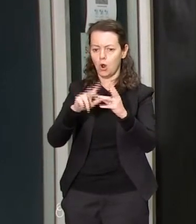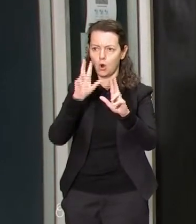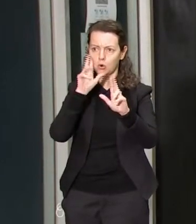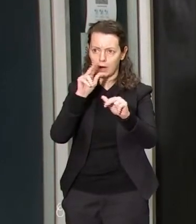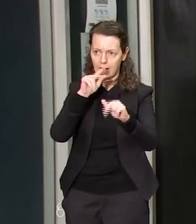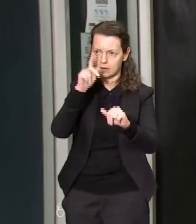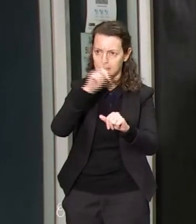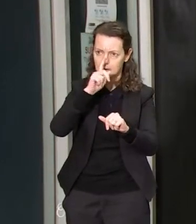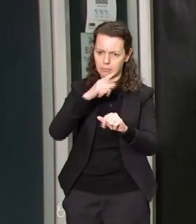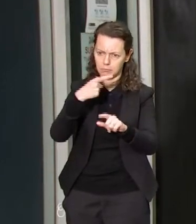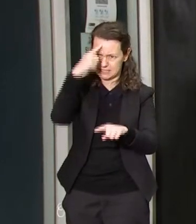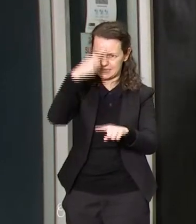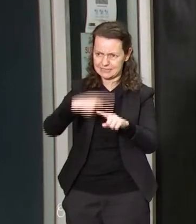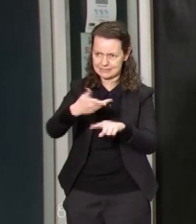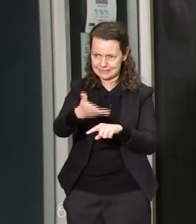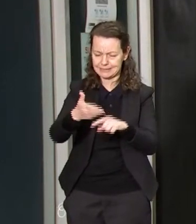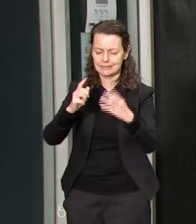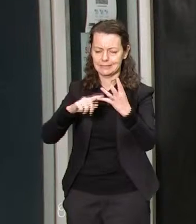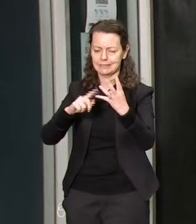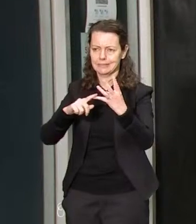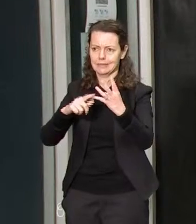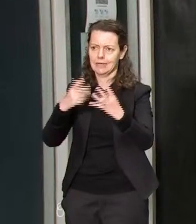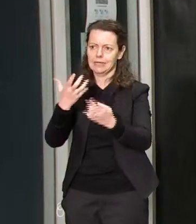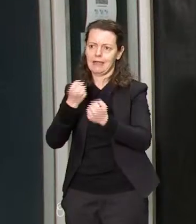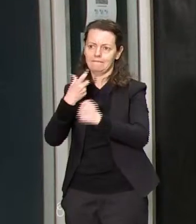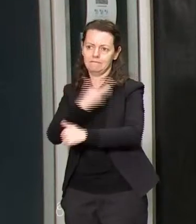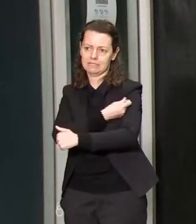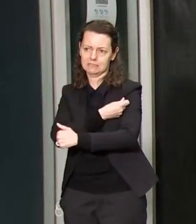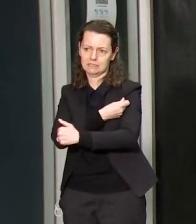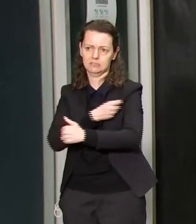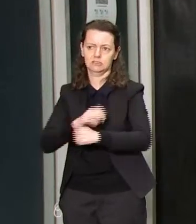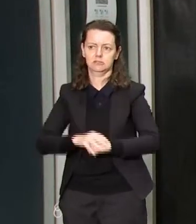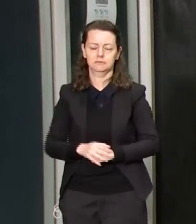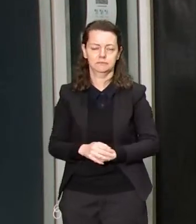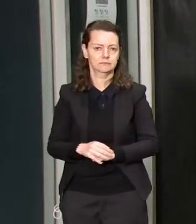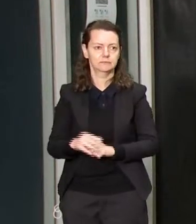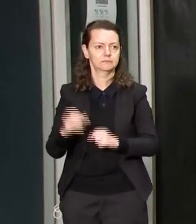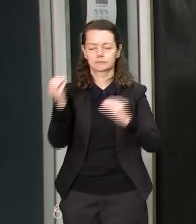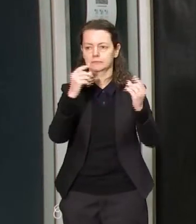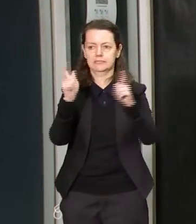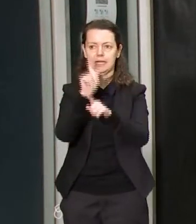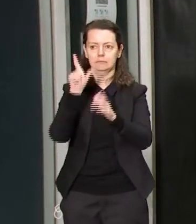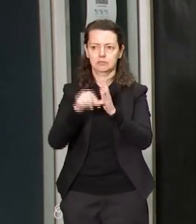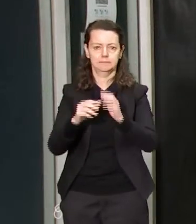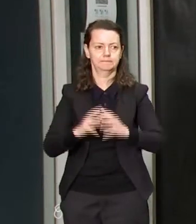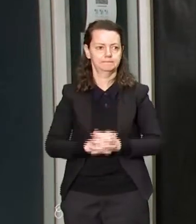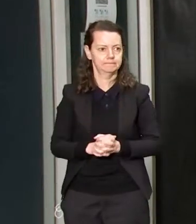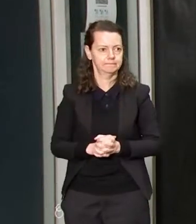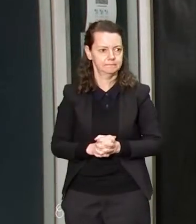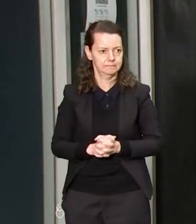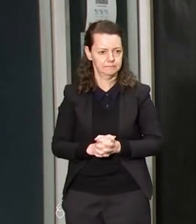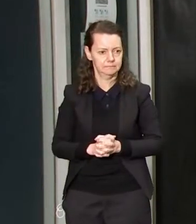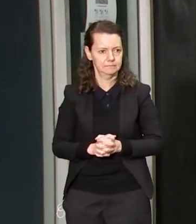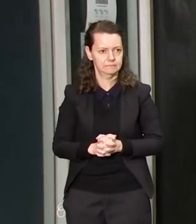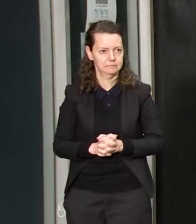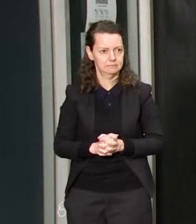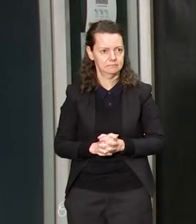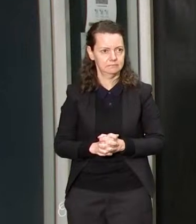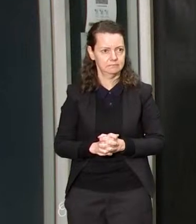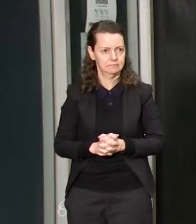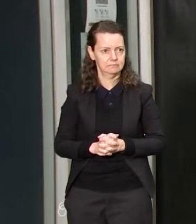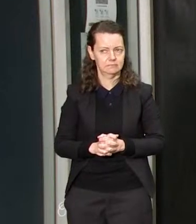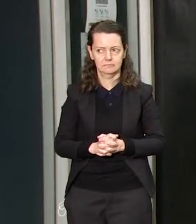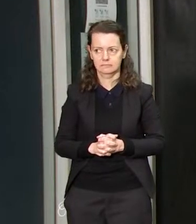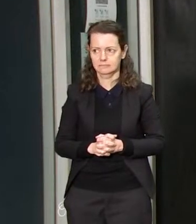So they are the settings in place and they are understood. So sorry, just to follow up, if that's all right. Just